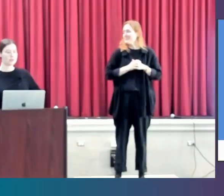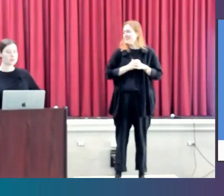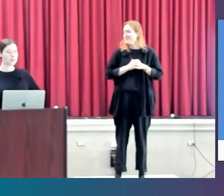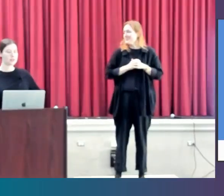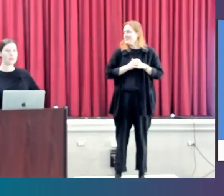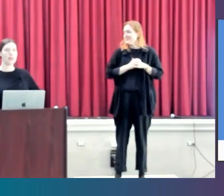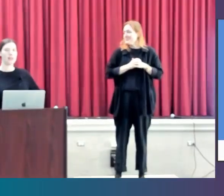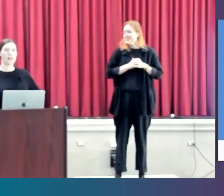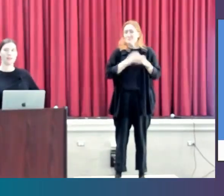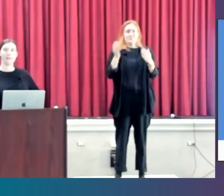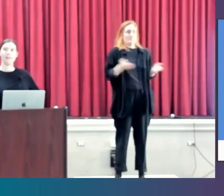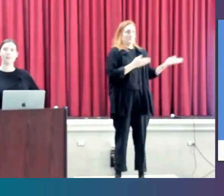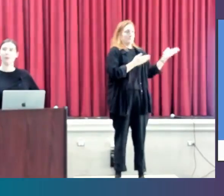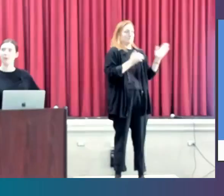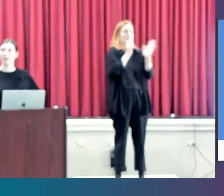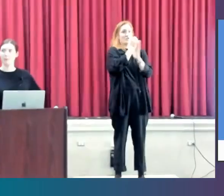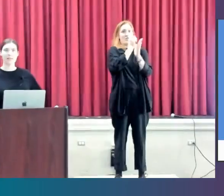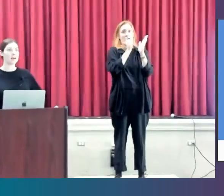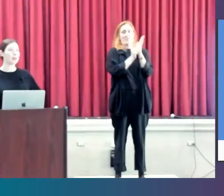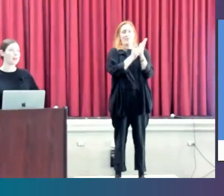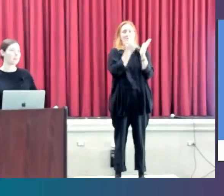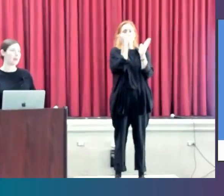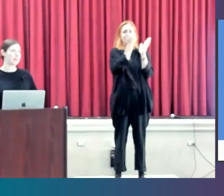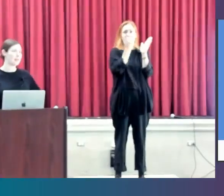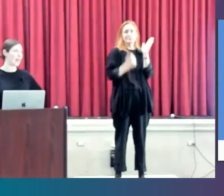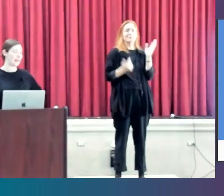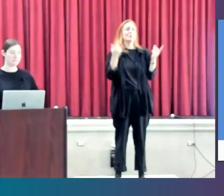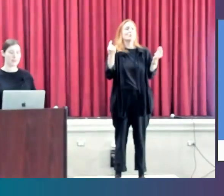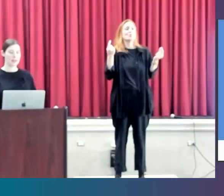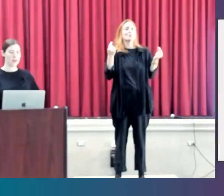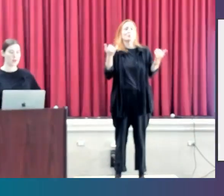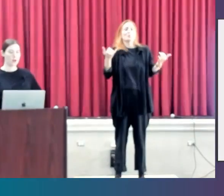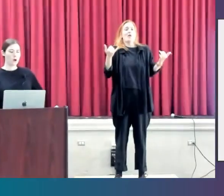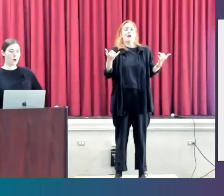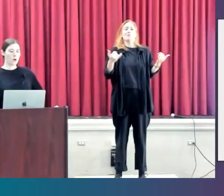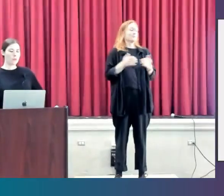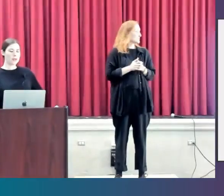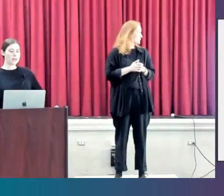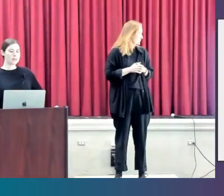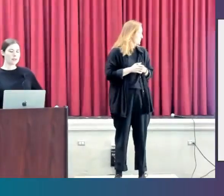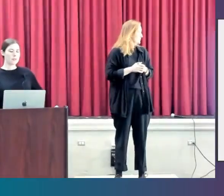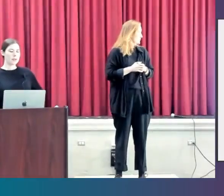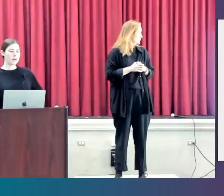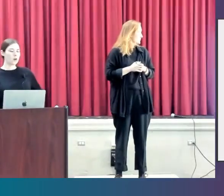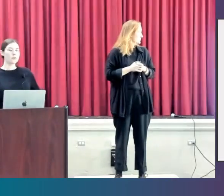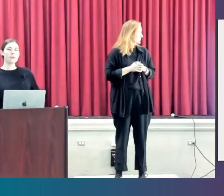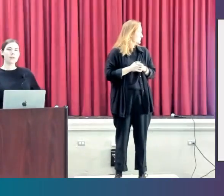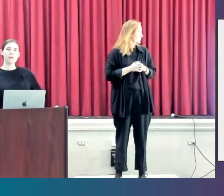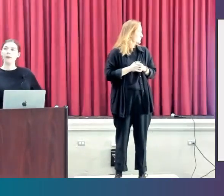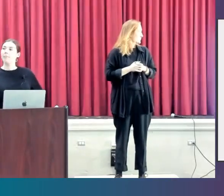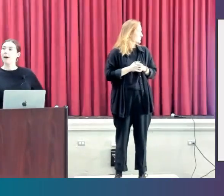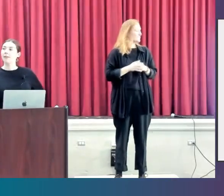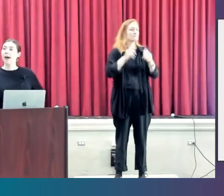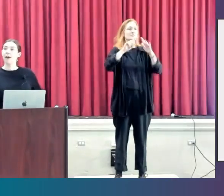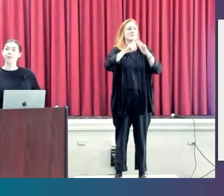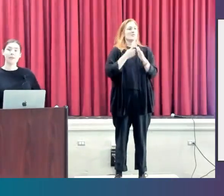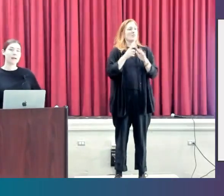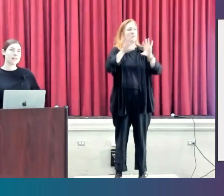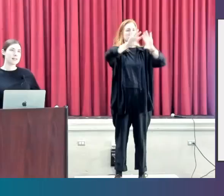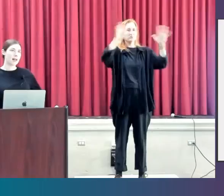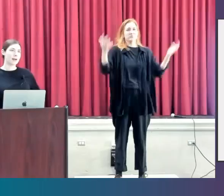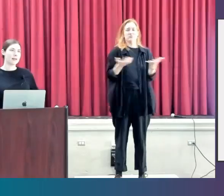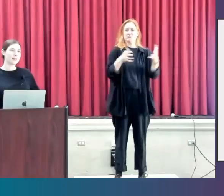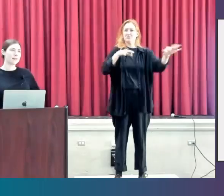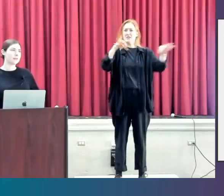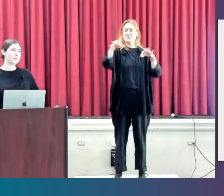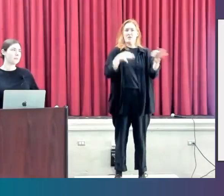So here's our agenda. This is what we're going to be talking about today. We're going to start with an overview about the Housing